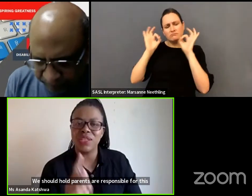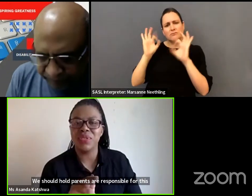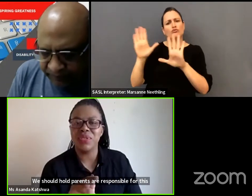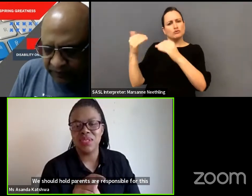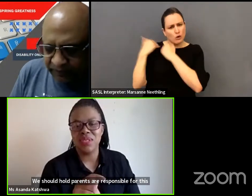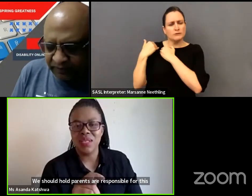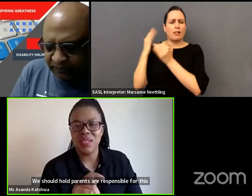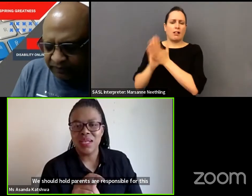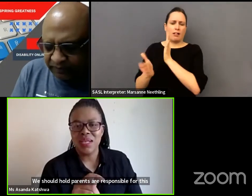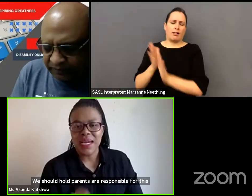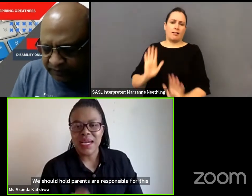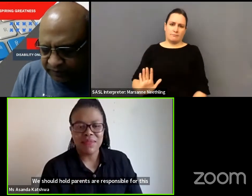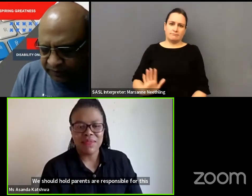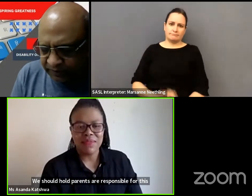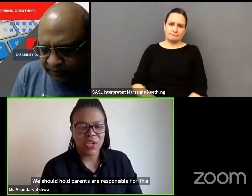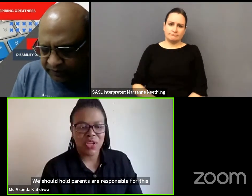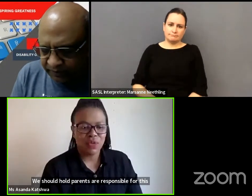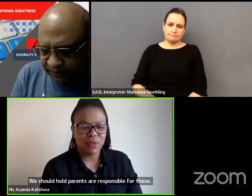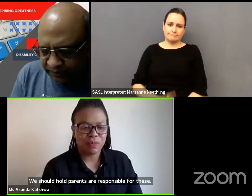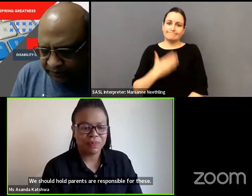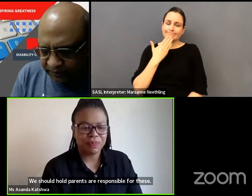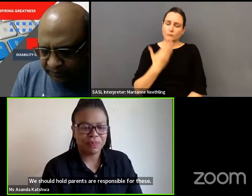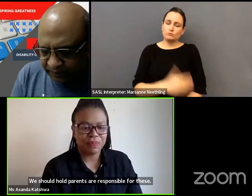children. Thank you.